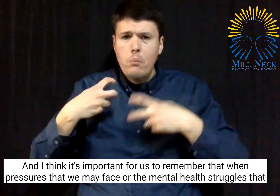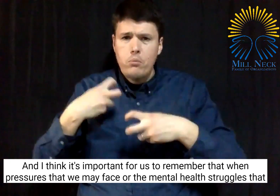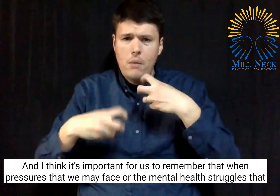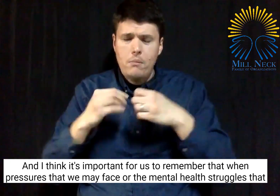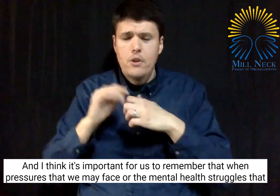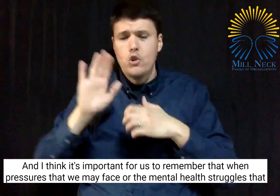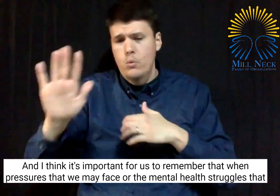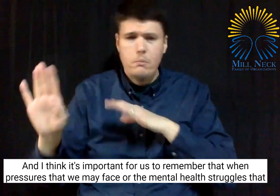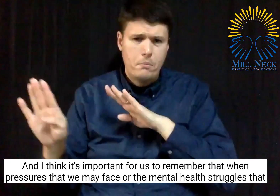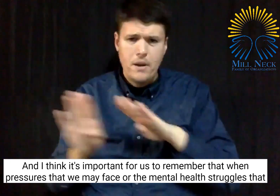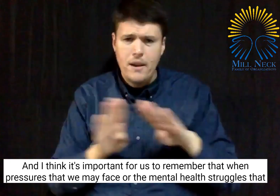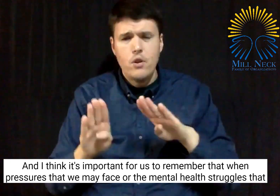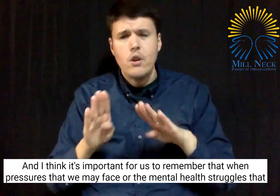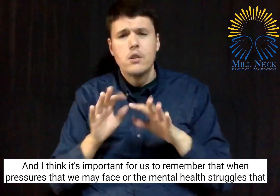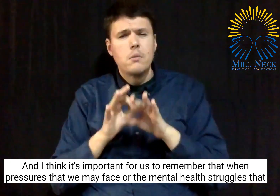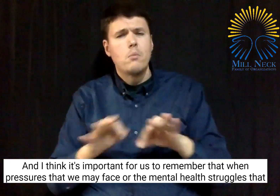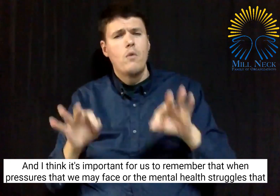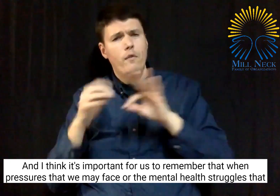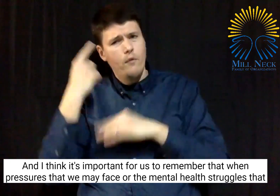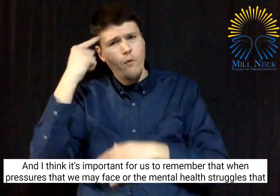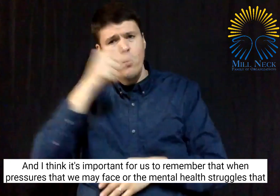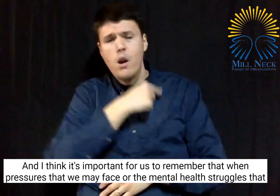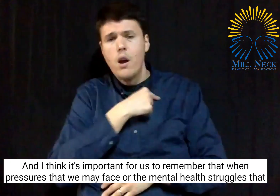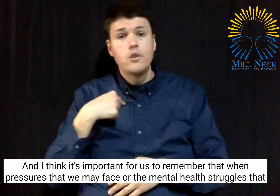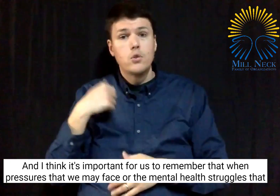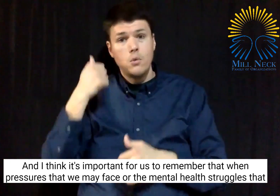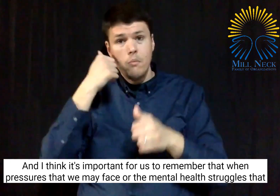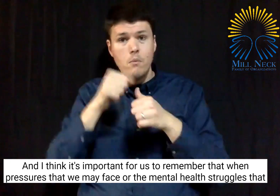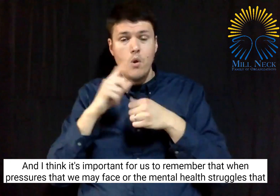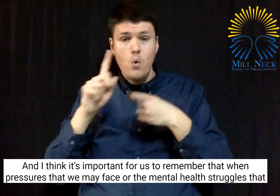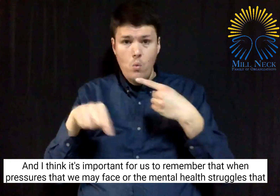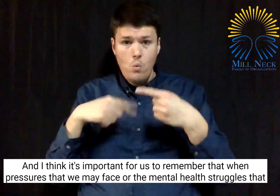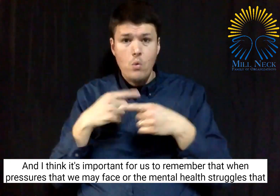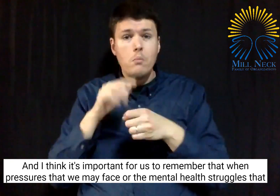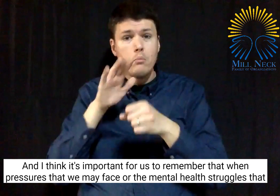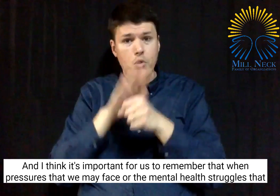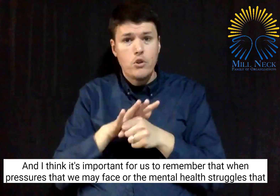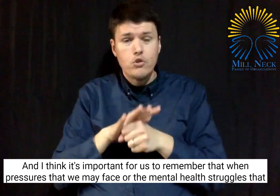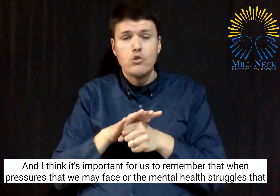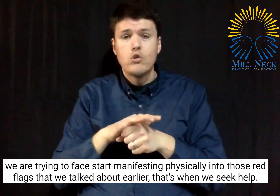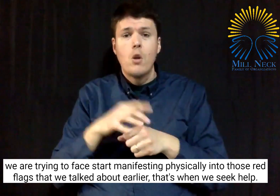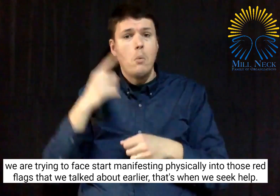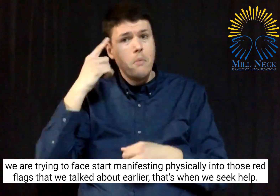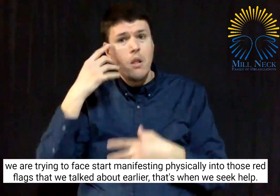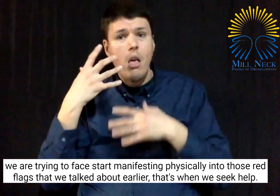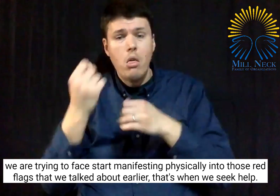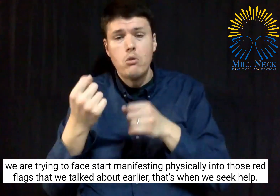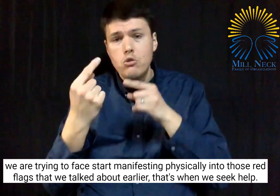think it's important for us to remember that when pressures that we may face or the mental health struggles that we are trying